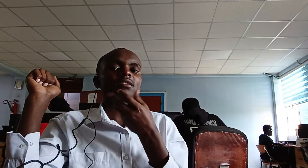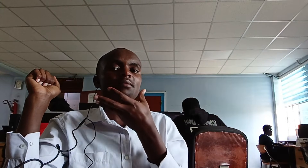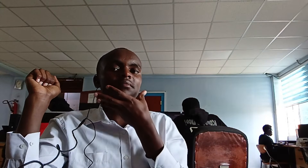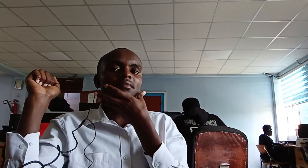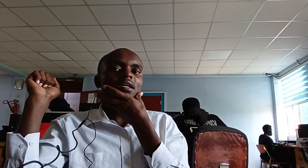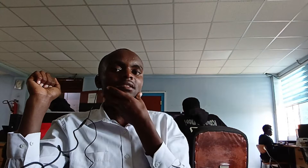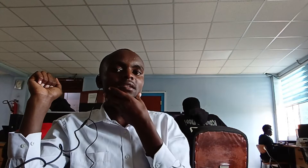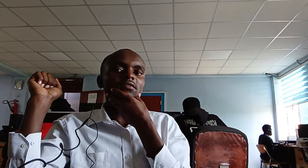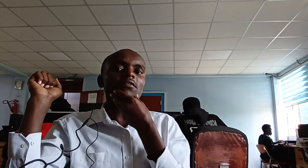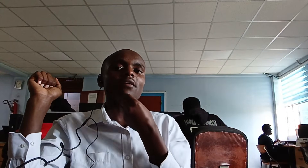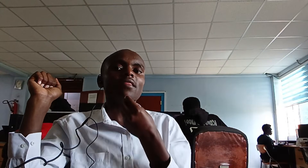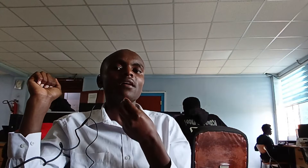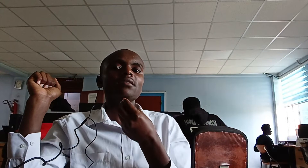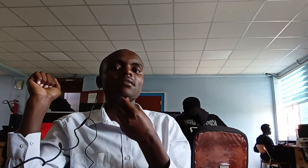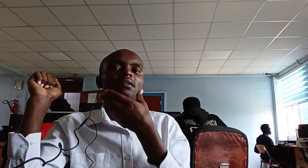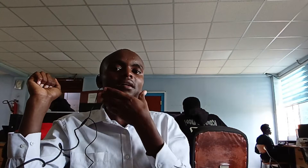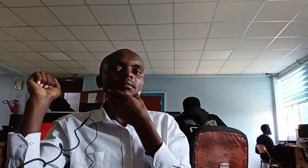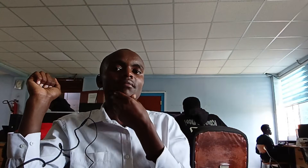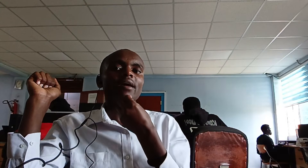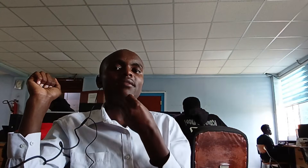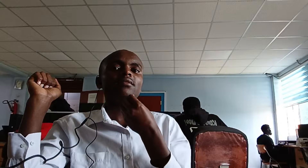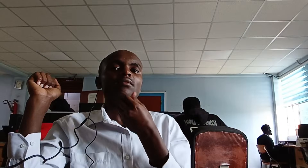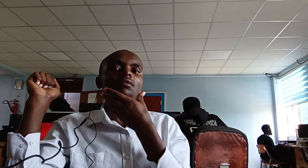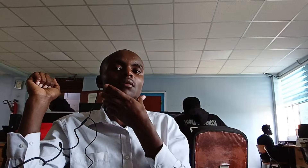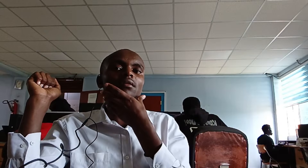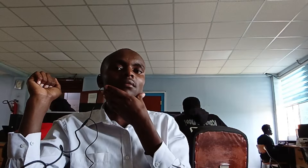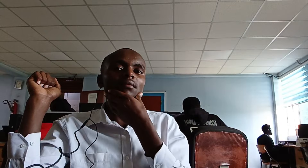same sign for father, man, or